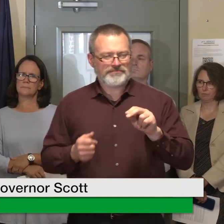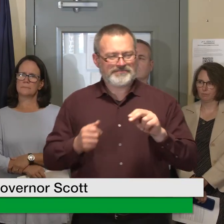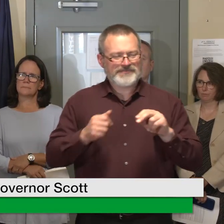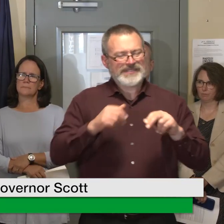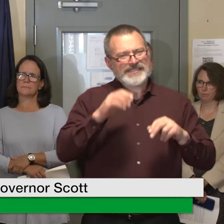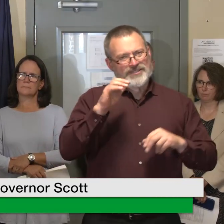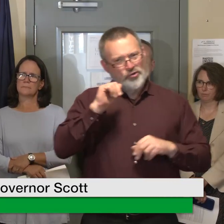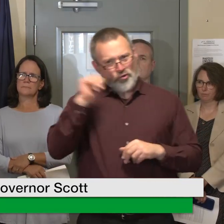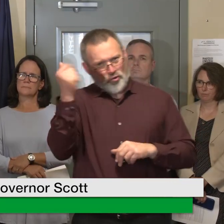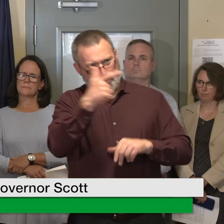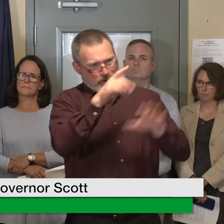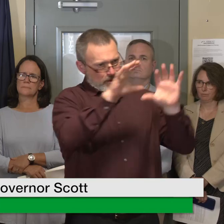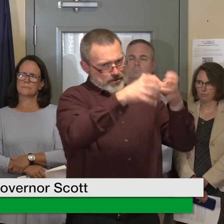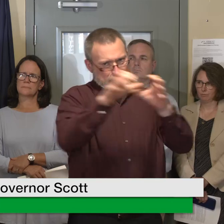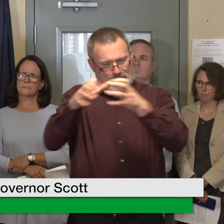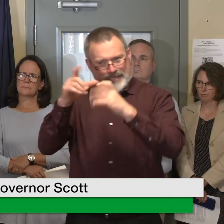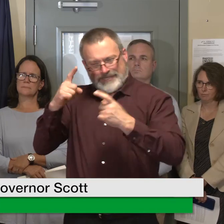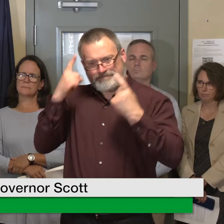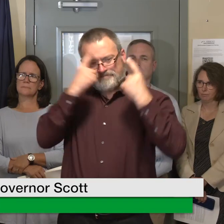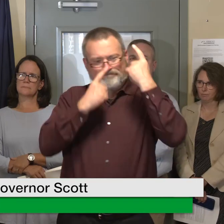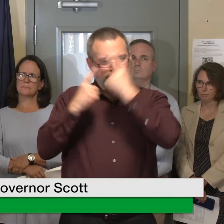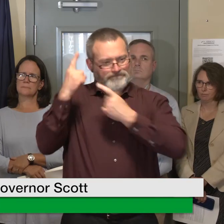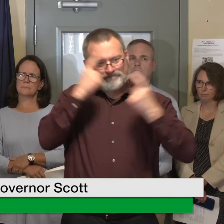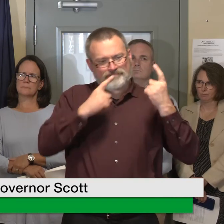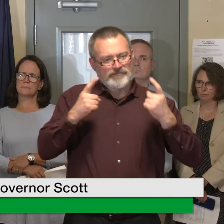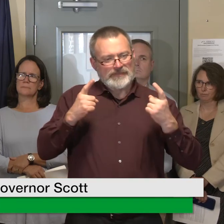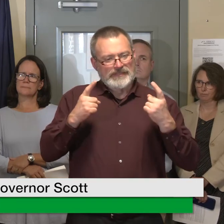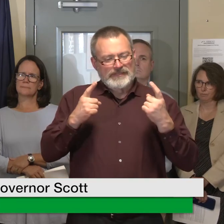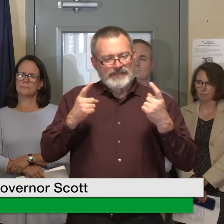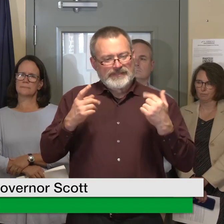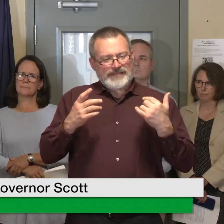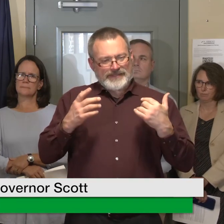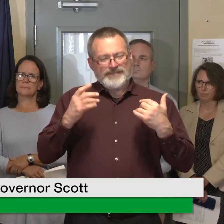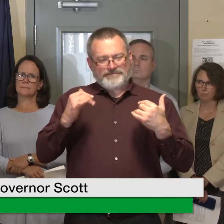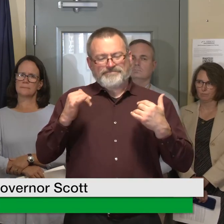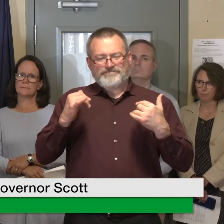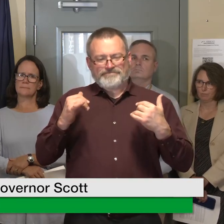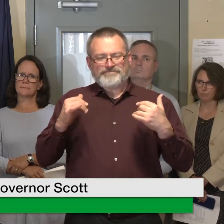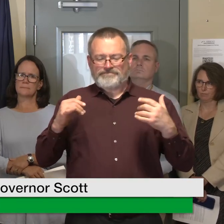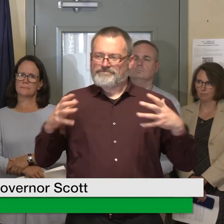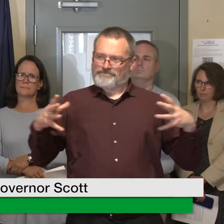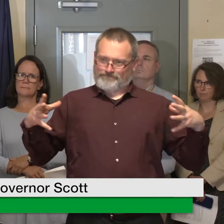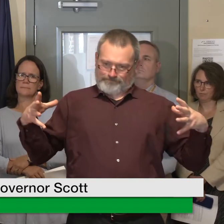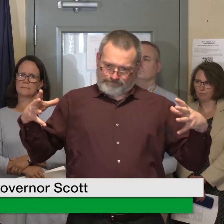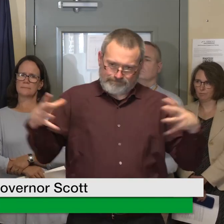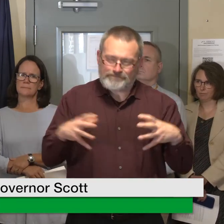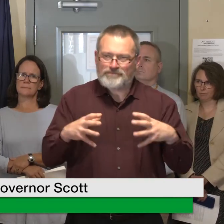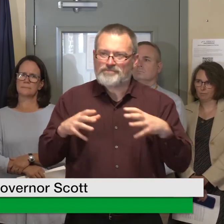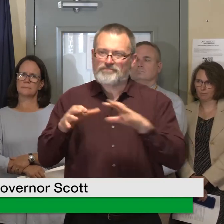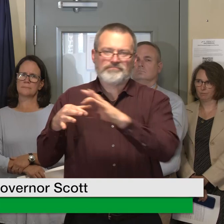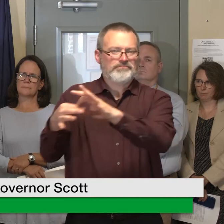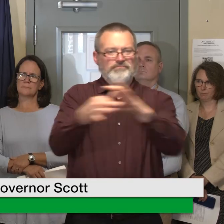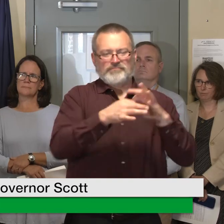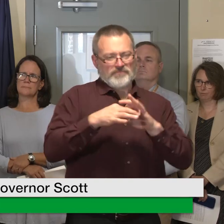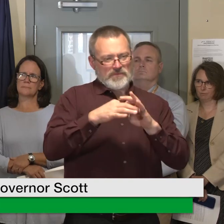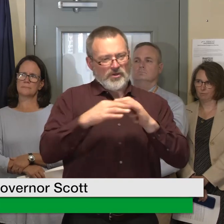this as a point, a time, when we come together as a country and tone this down